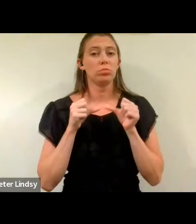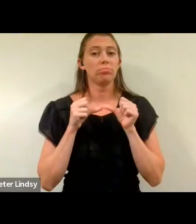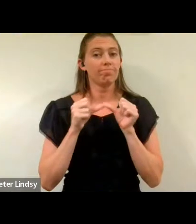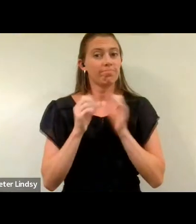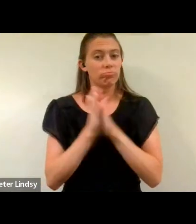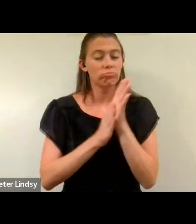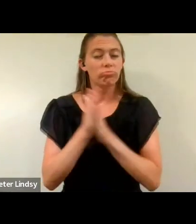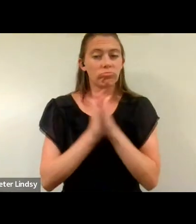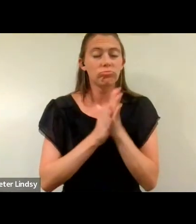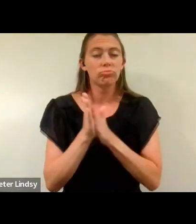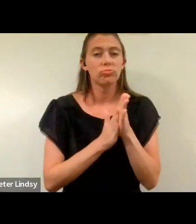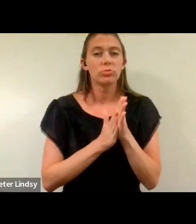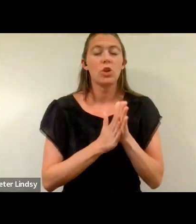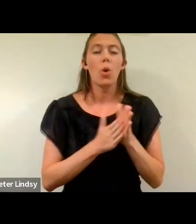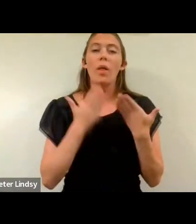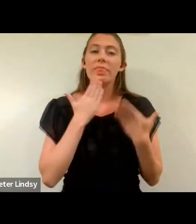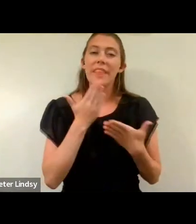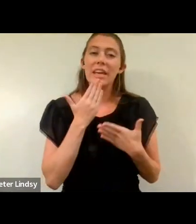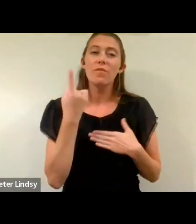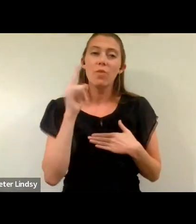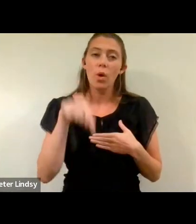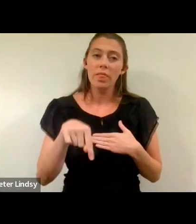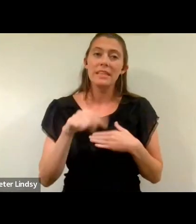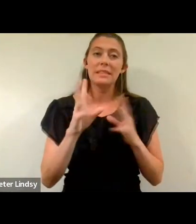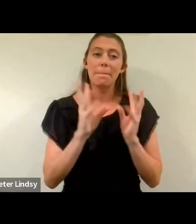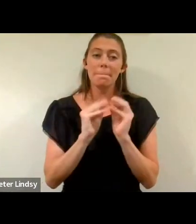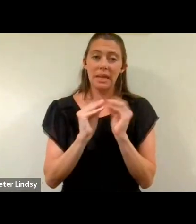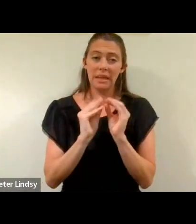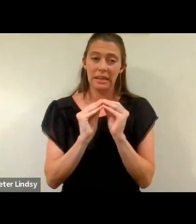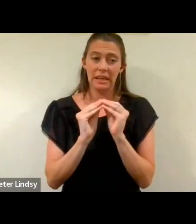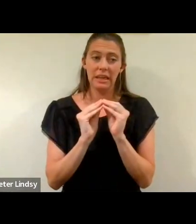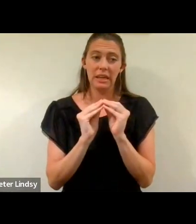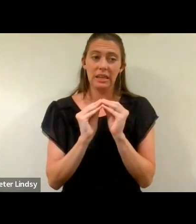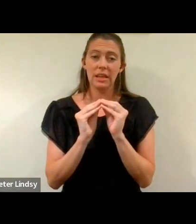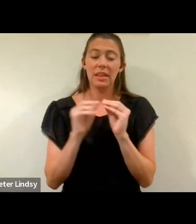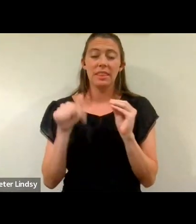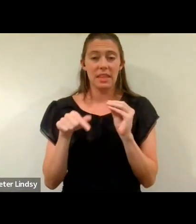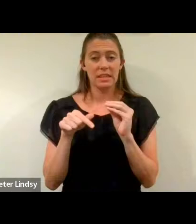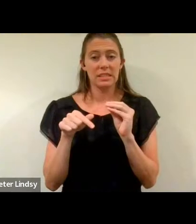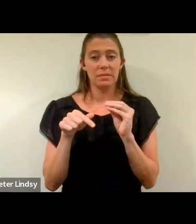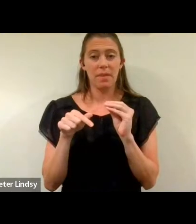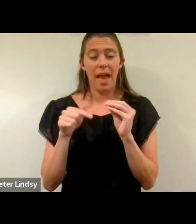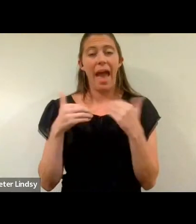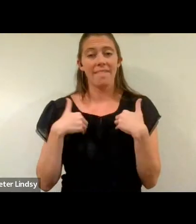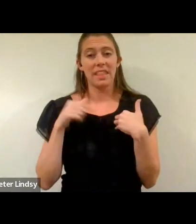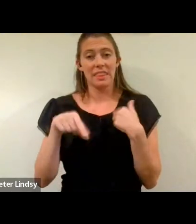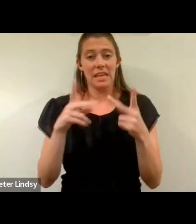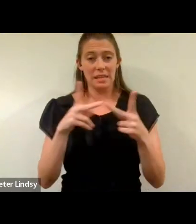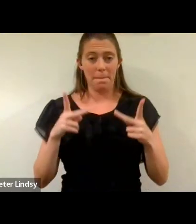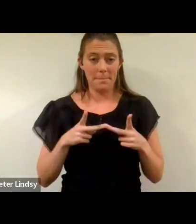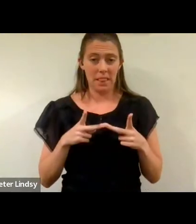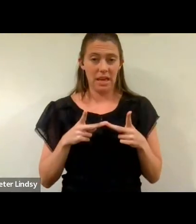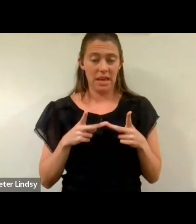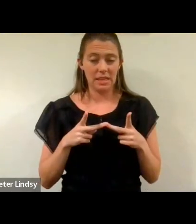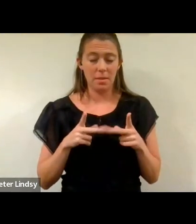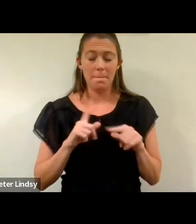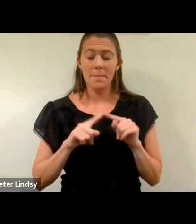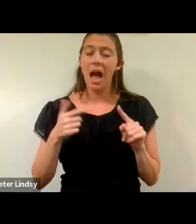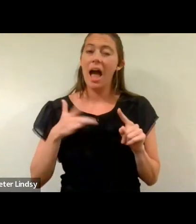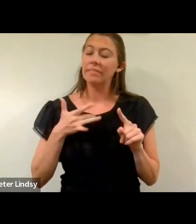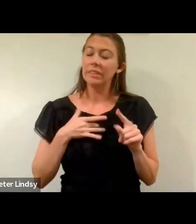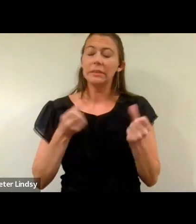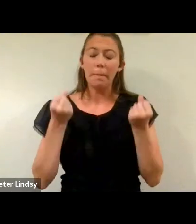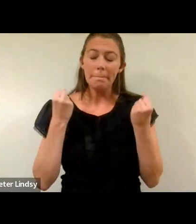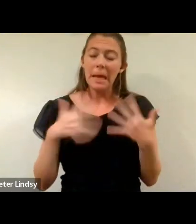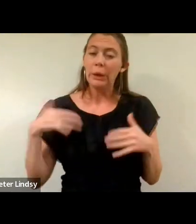of you, because I feel you. But for me, we're pushing Boulder up the hill here in trying